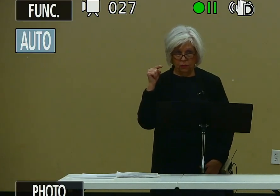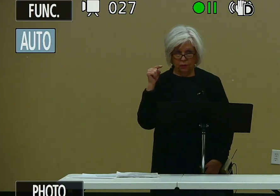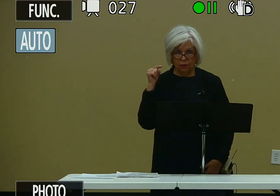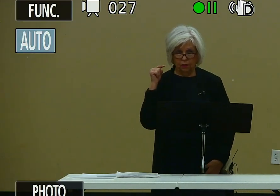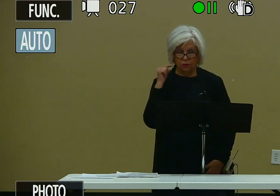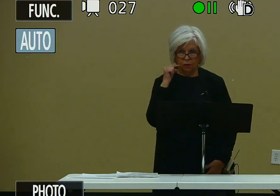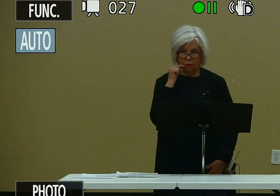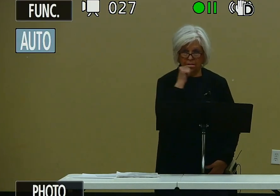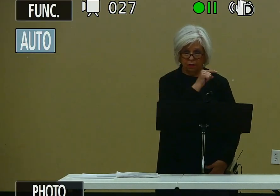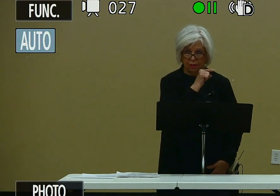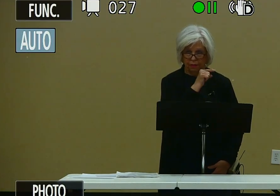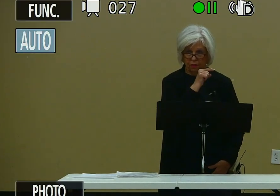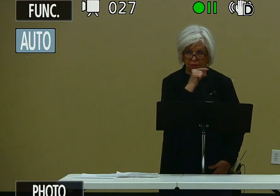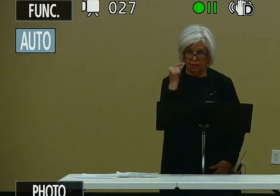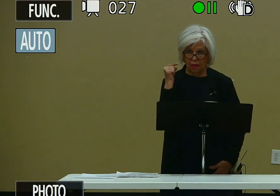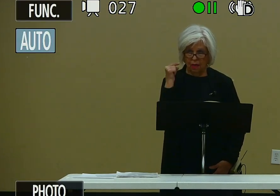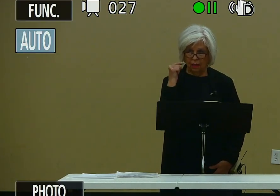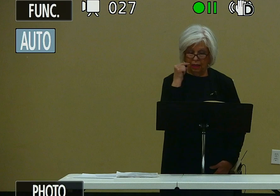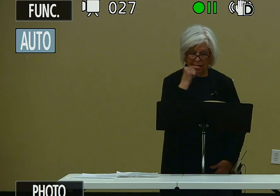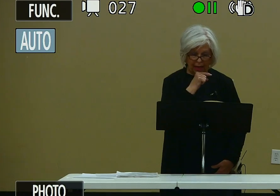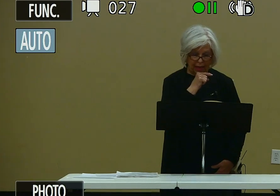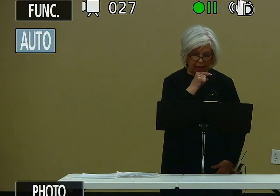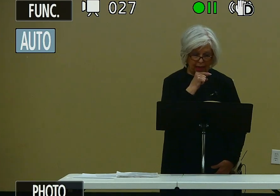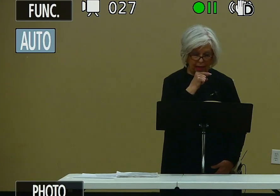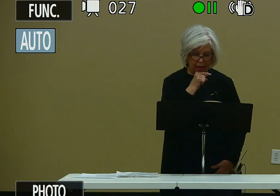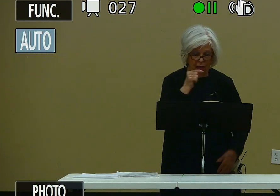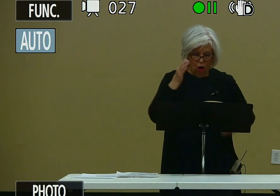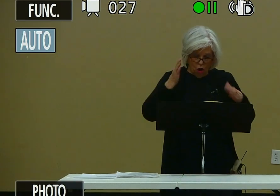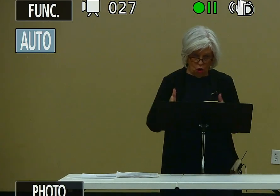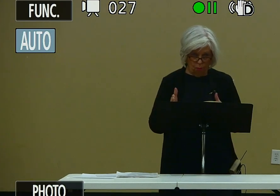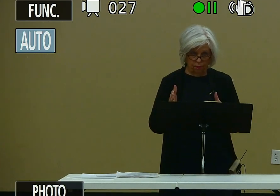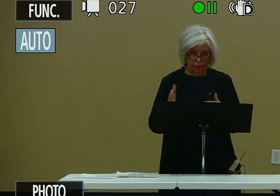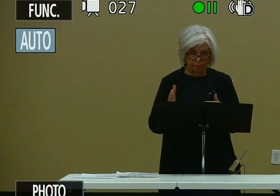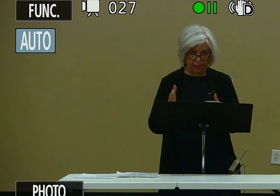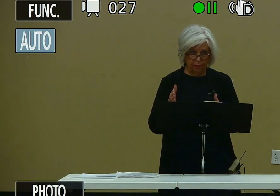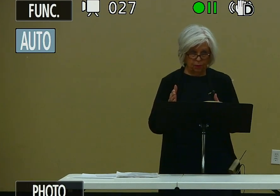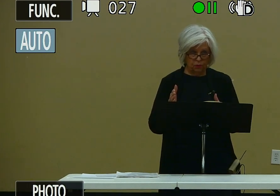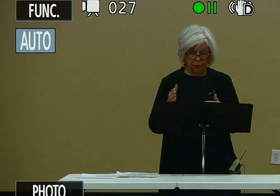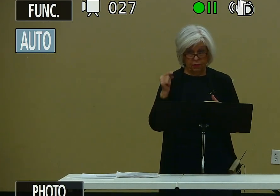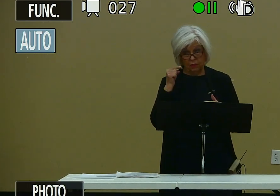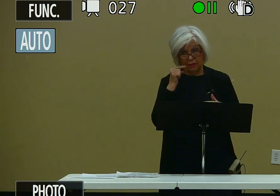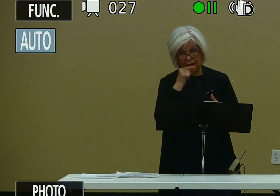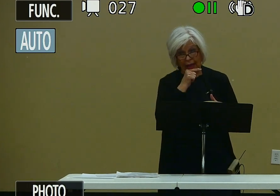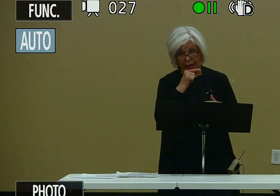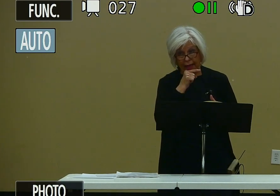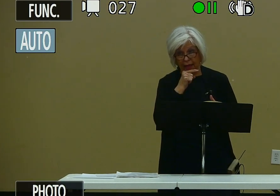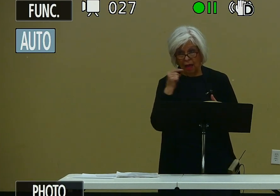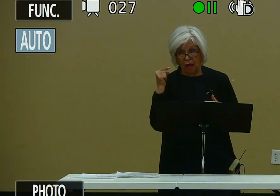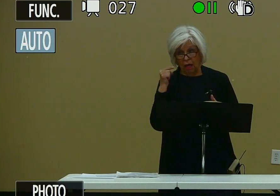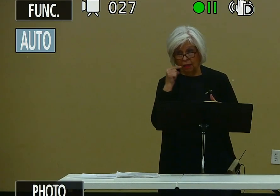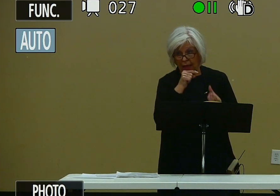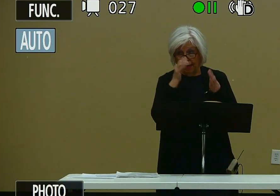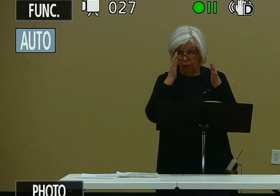going to go straight across like this. Liar. Make it a person. This is a lie. A